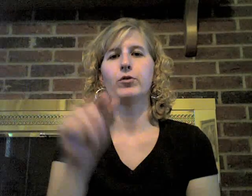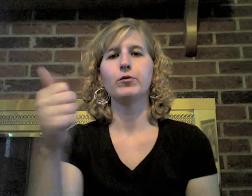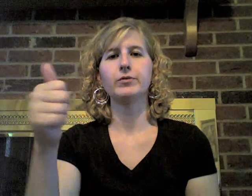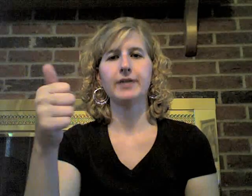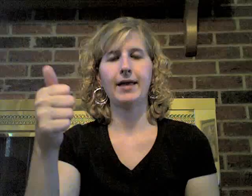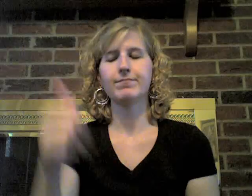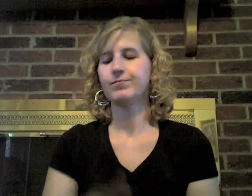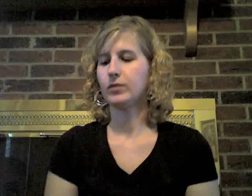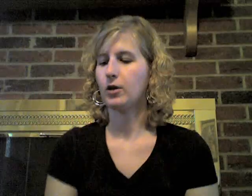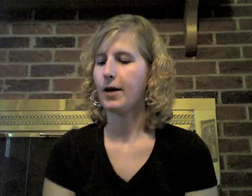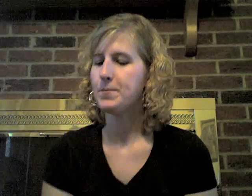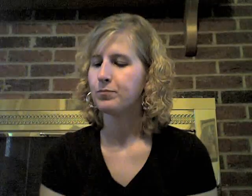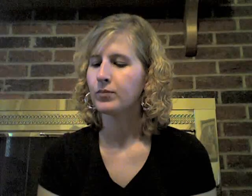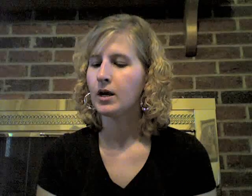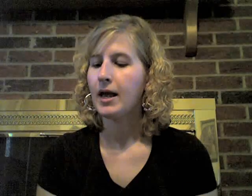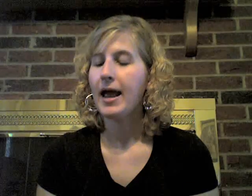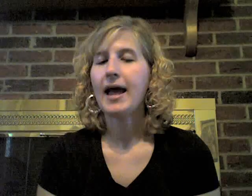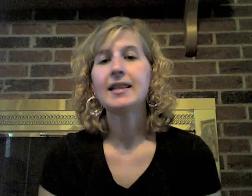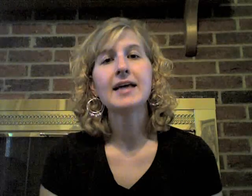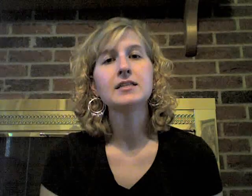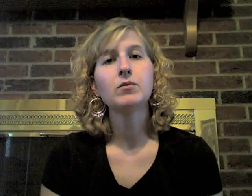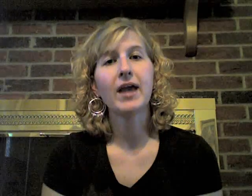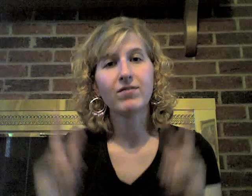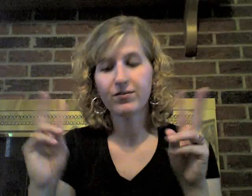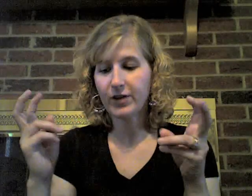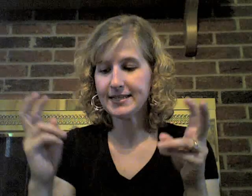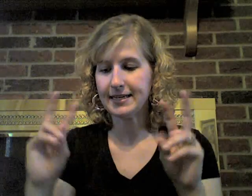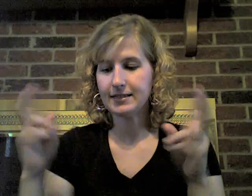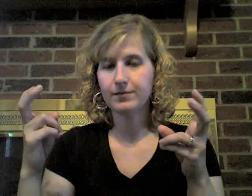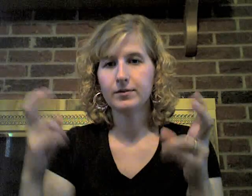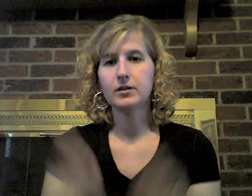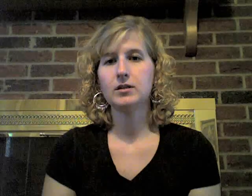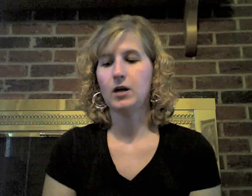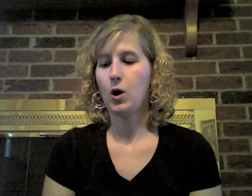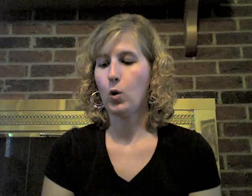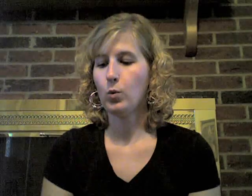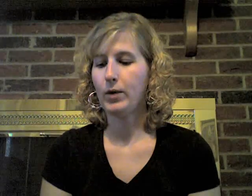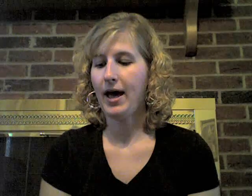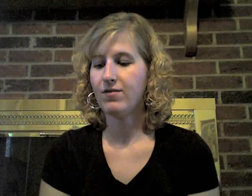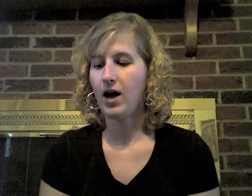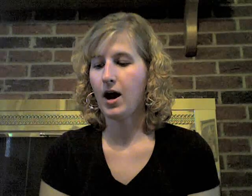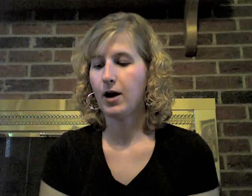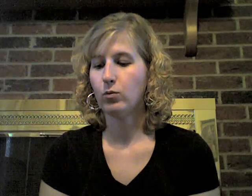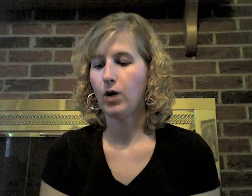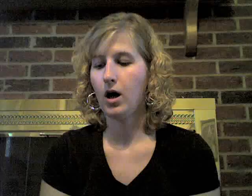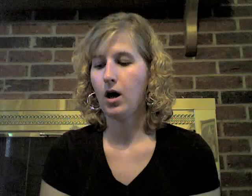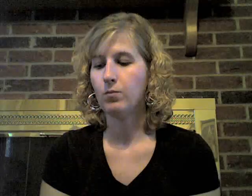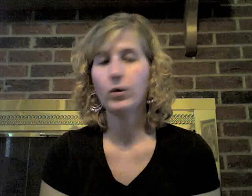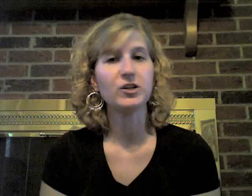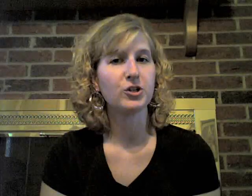through 10. Okay. And lastly, we have our phrases. So we have our what is your